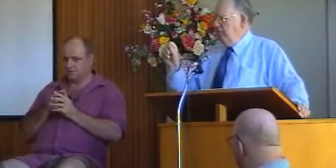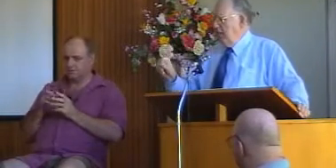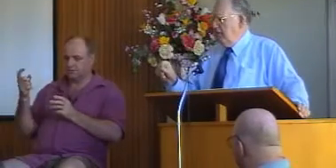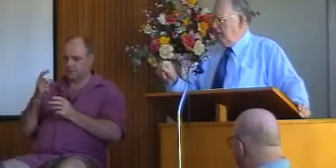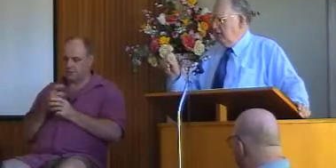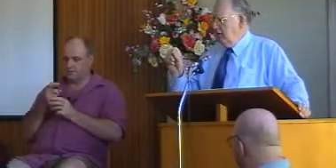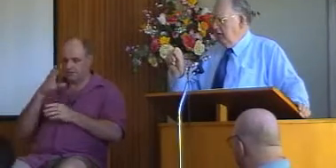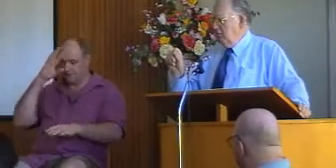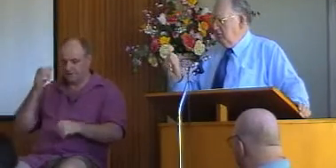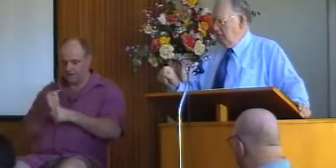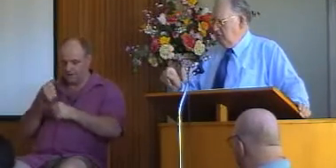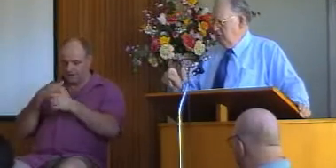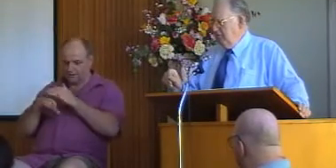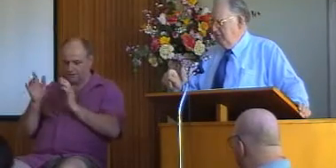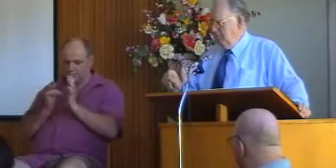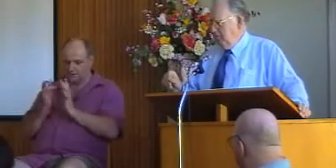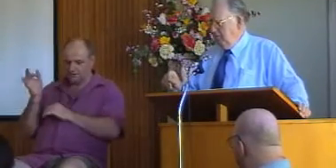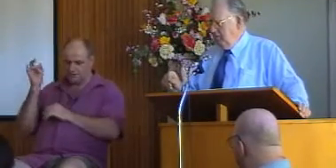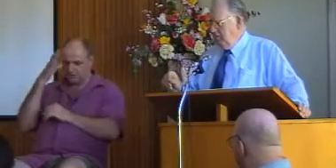come to faith in Christ?